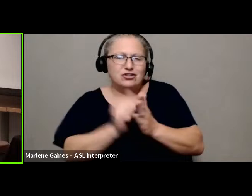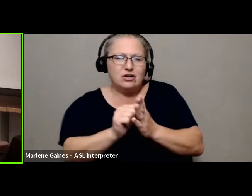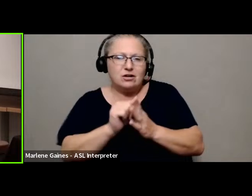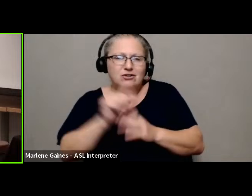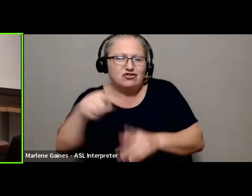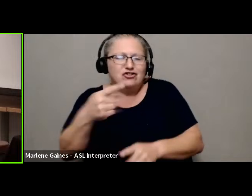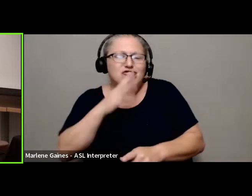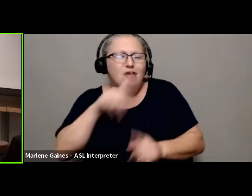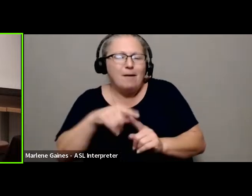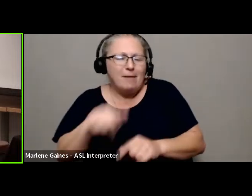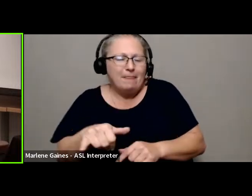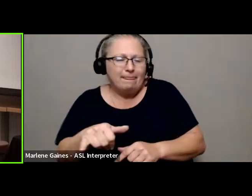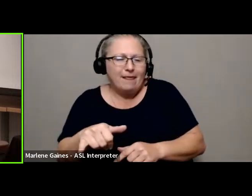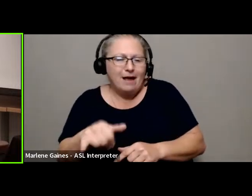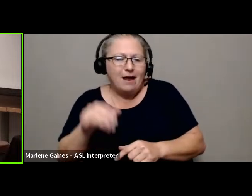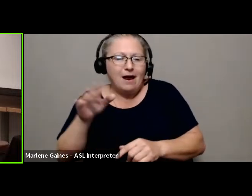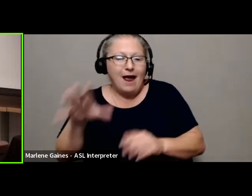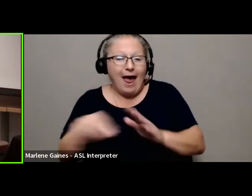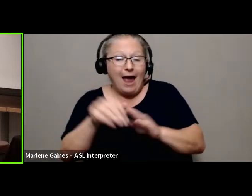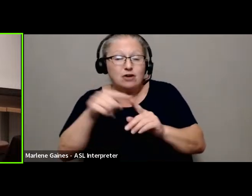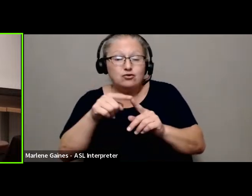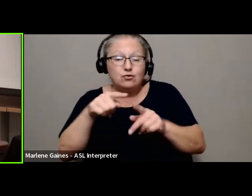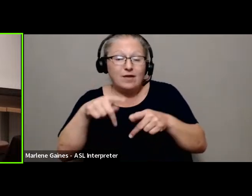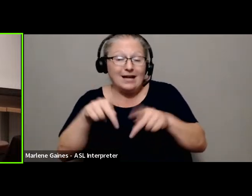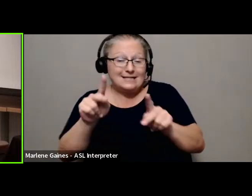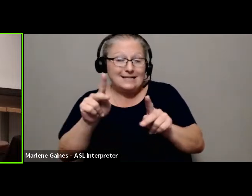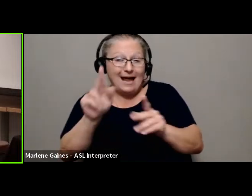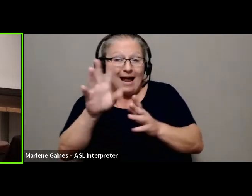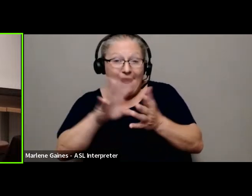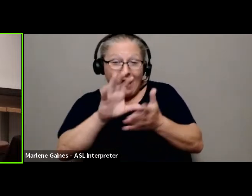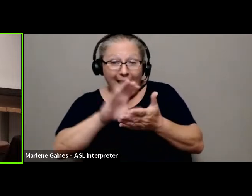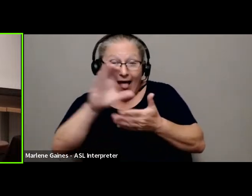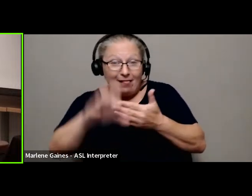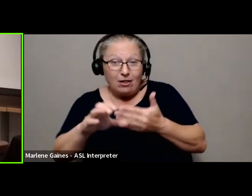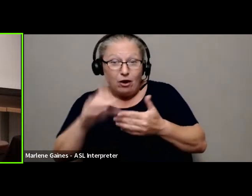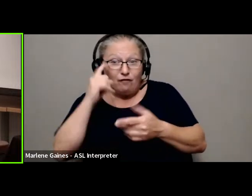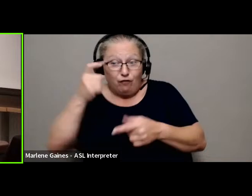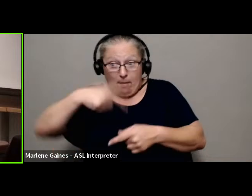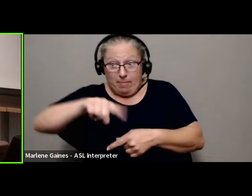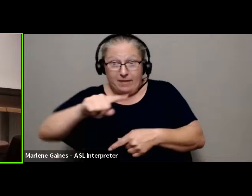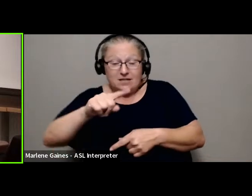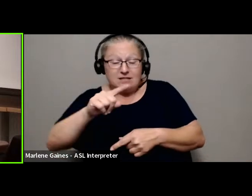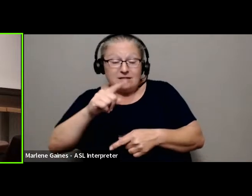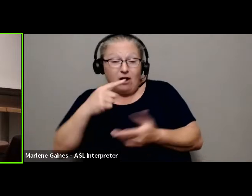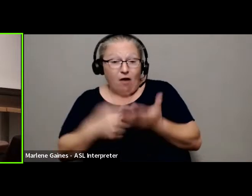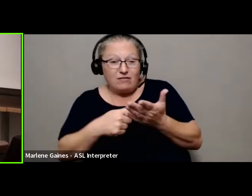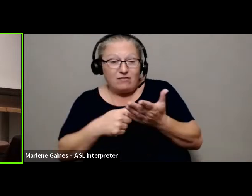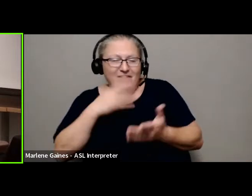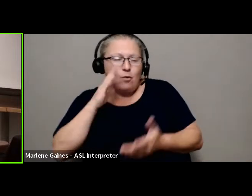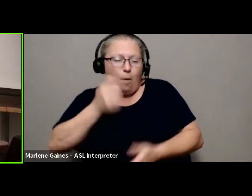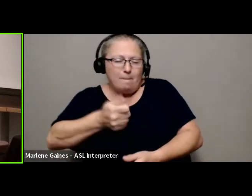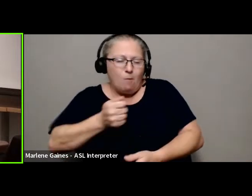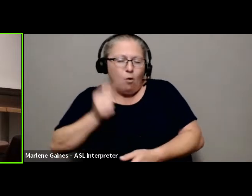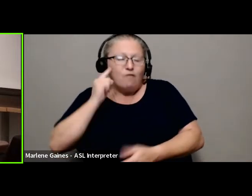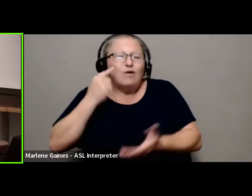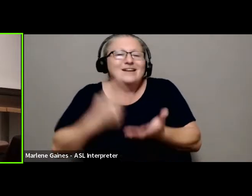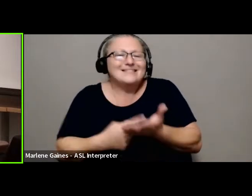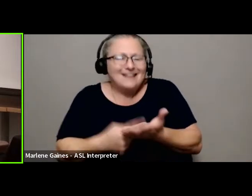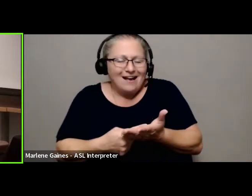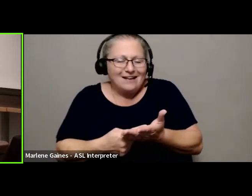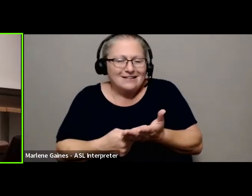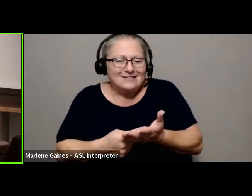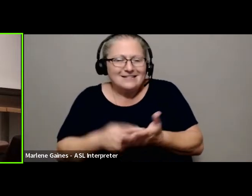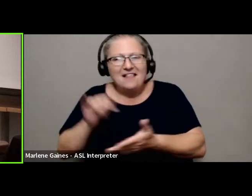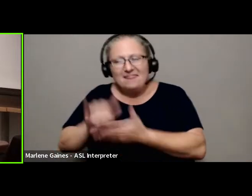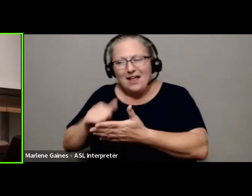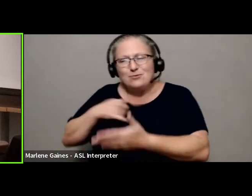about it? Yeah. Putting it on the consent calendar based on this conversation, I just see it pulled to discuss. Mhm. So all the other ones, Kind of what I